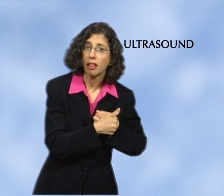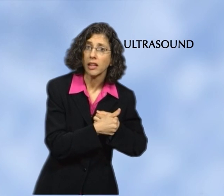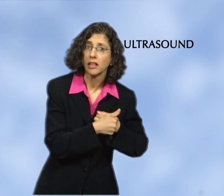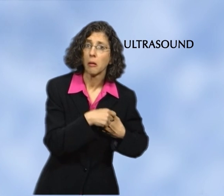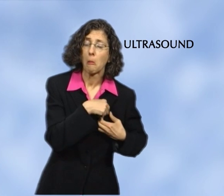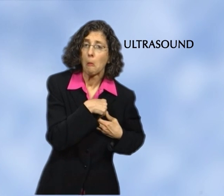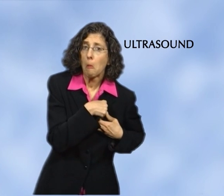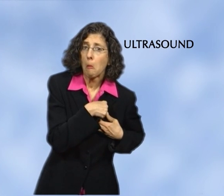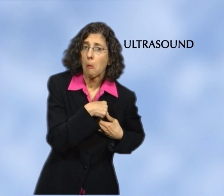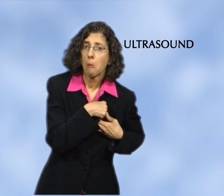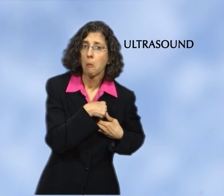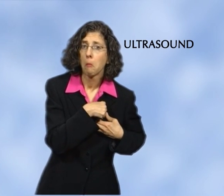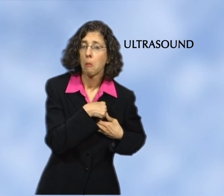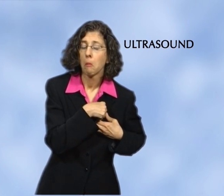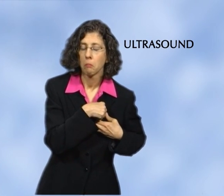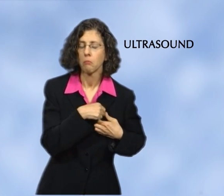or maybe a solid lump.